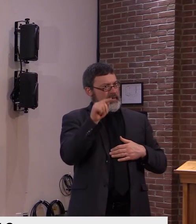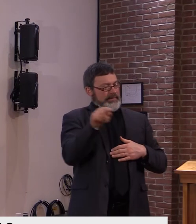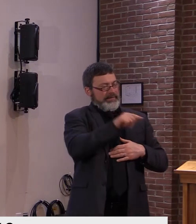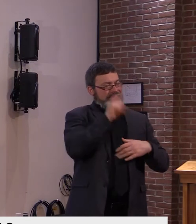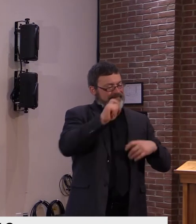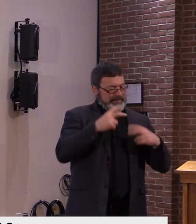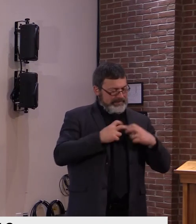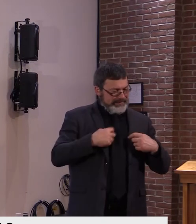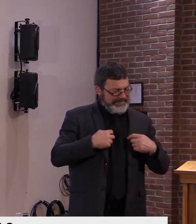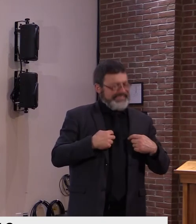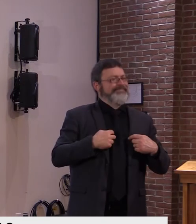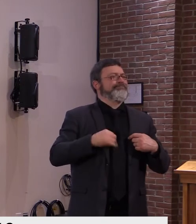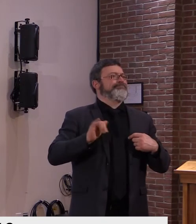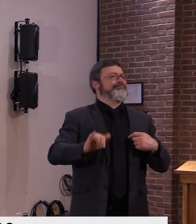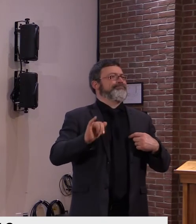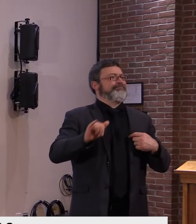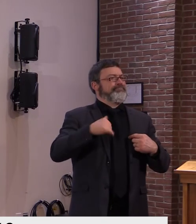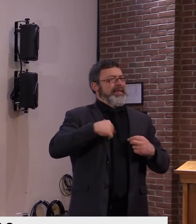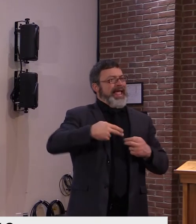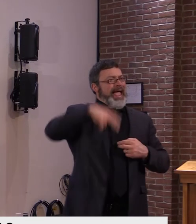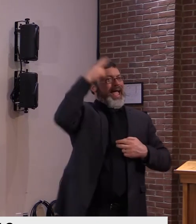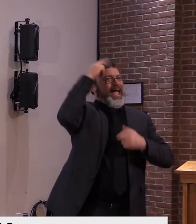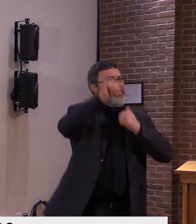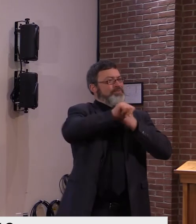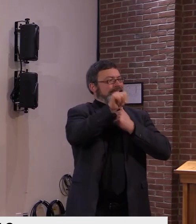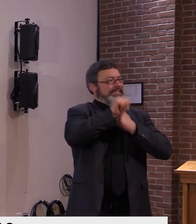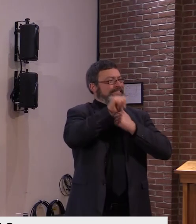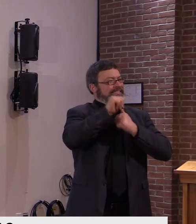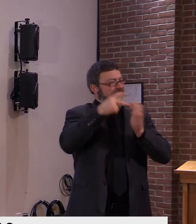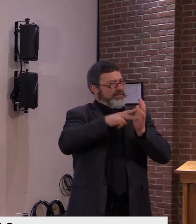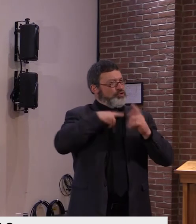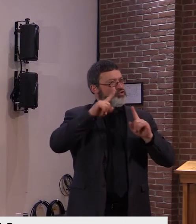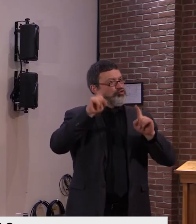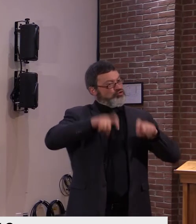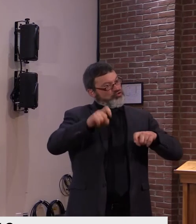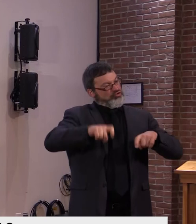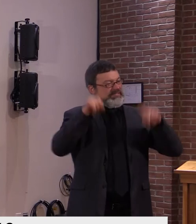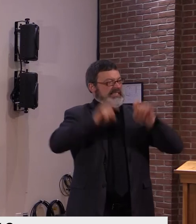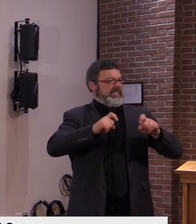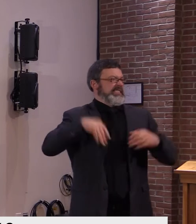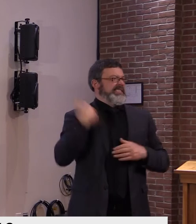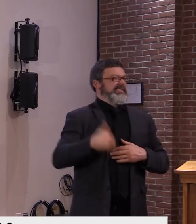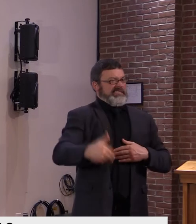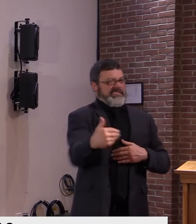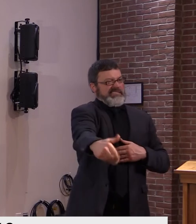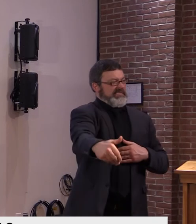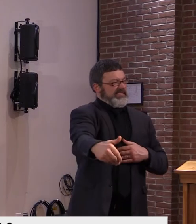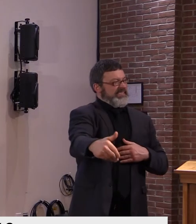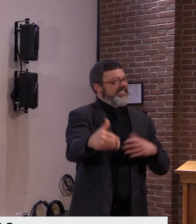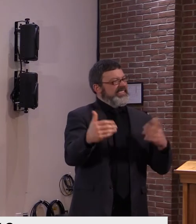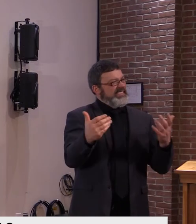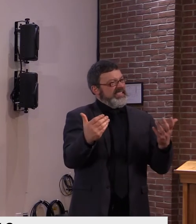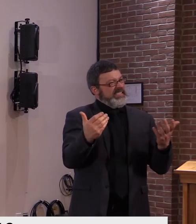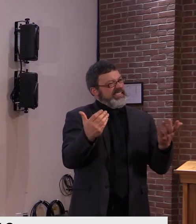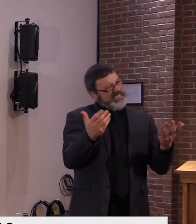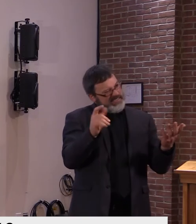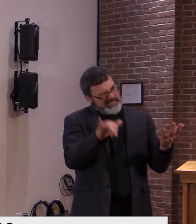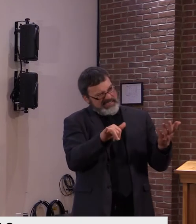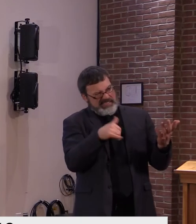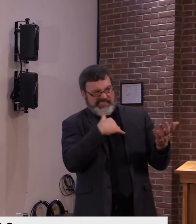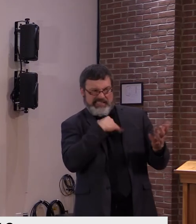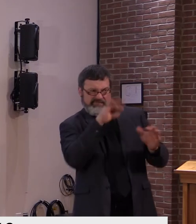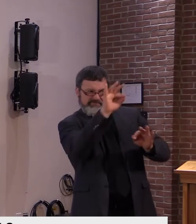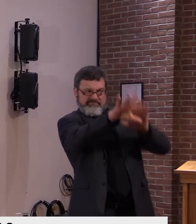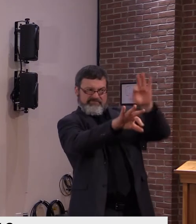of these things in the balance, they'll come up with a comfortable answer to the question about should I get tested or should I get